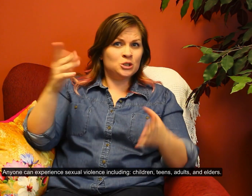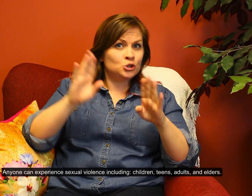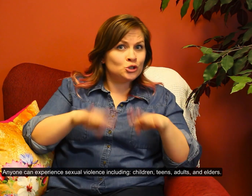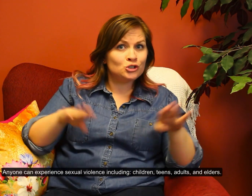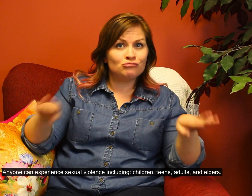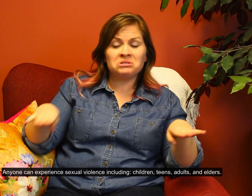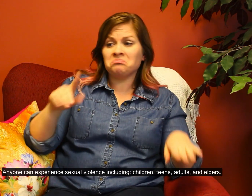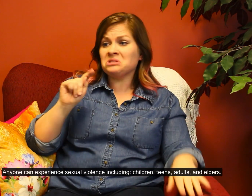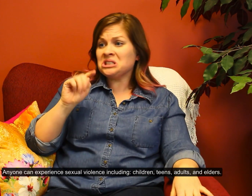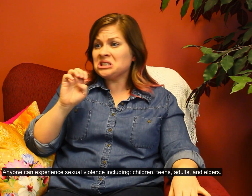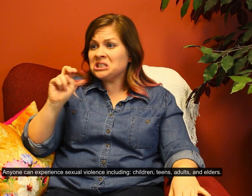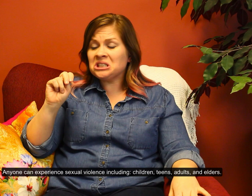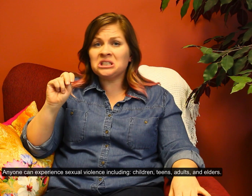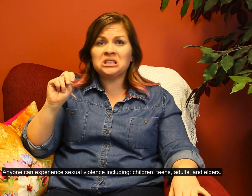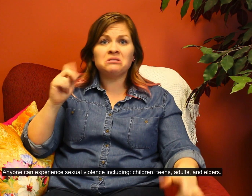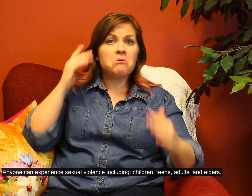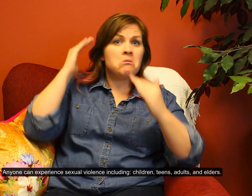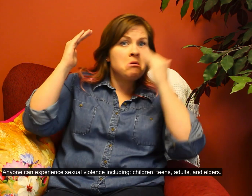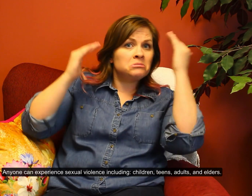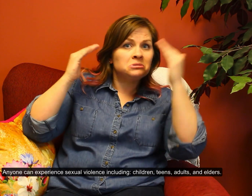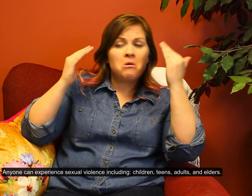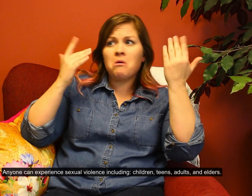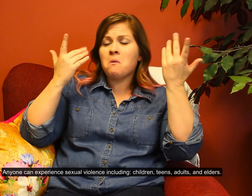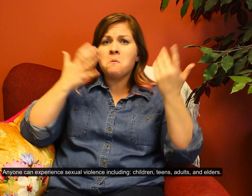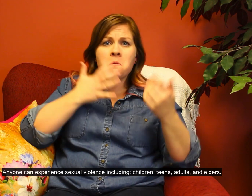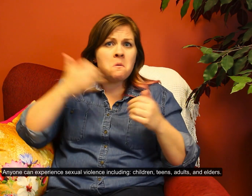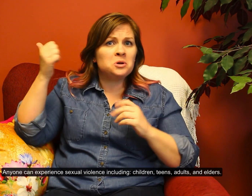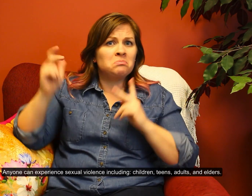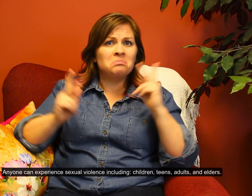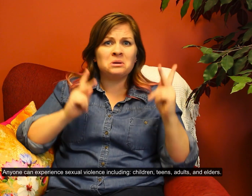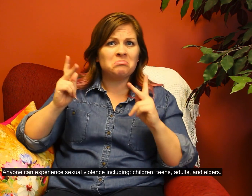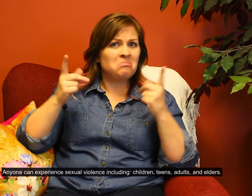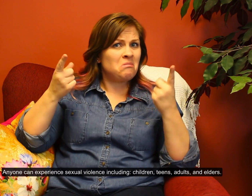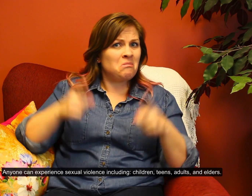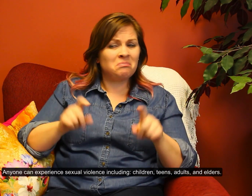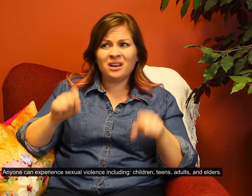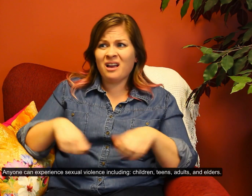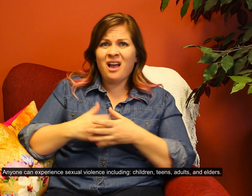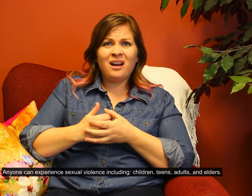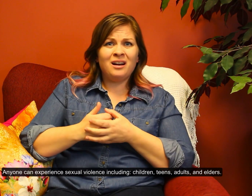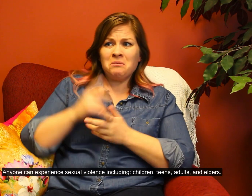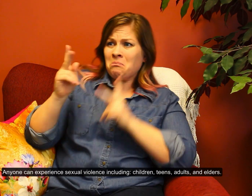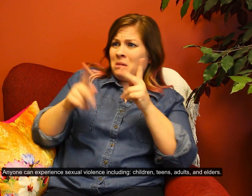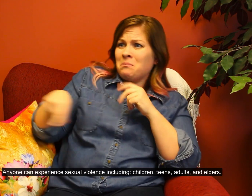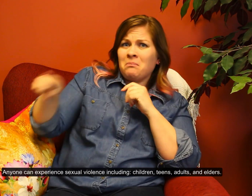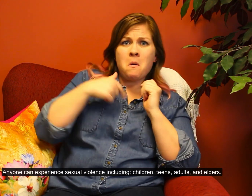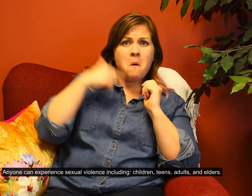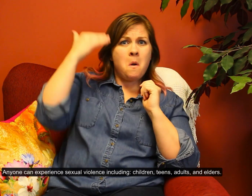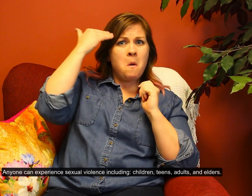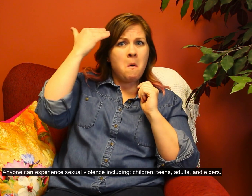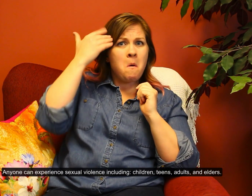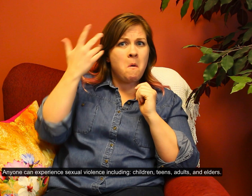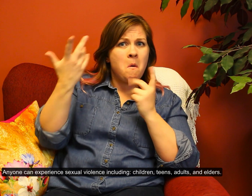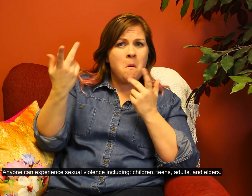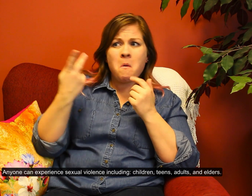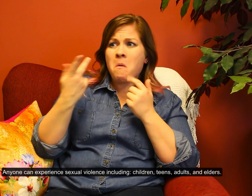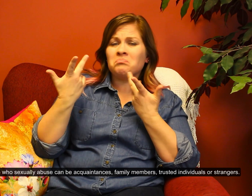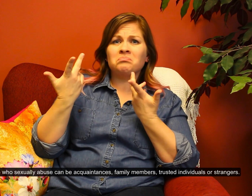Anyone can experience sexual violence, including children, teens, adults, and elders. Those